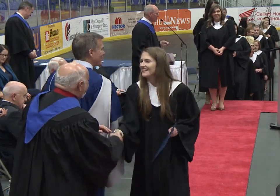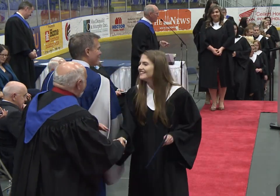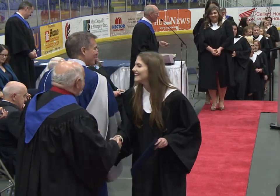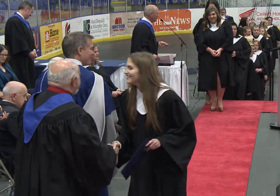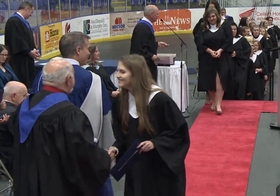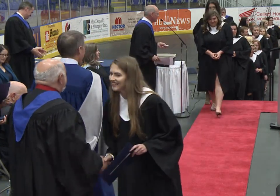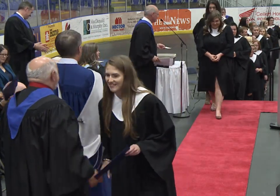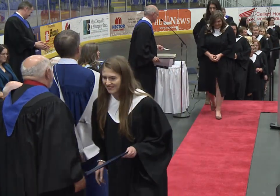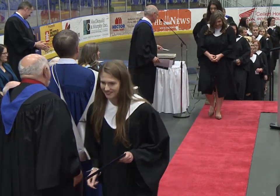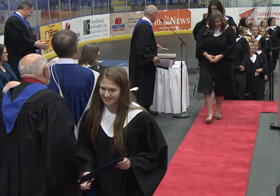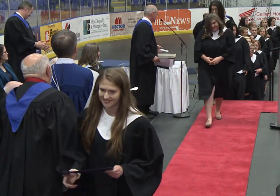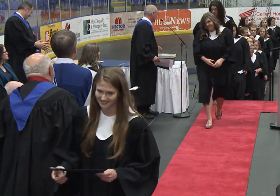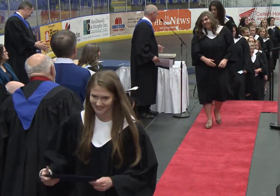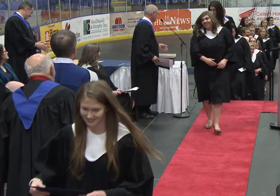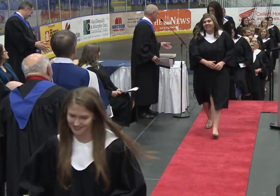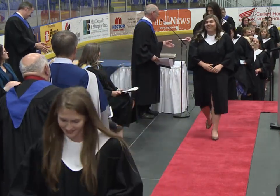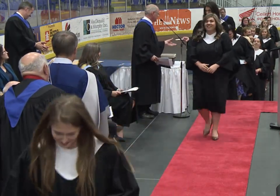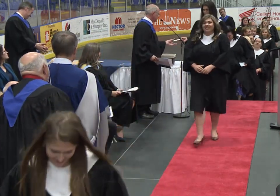Nicole McDonald.